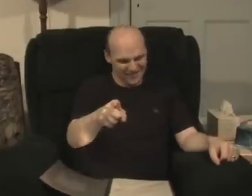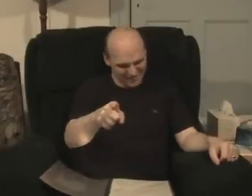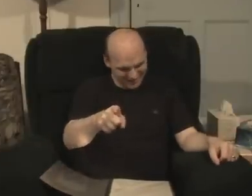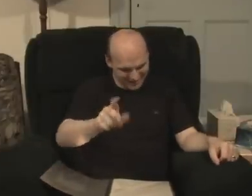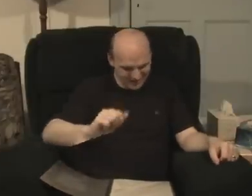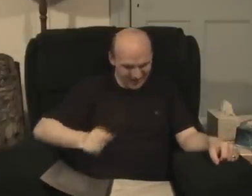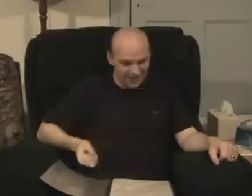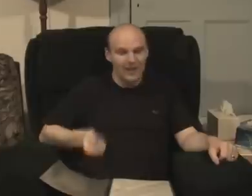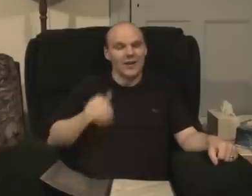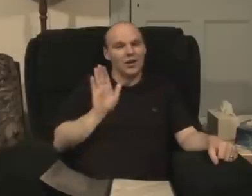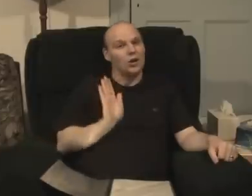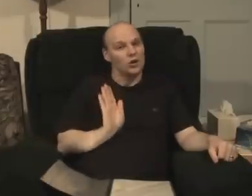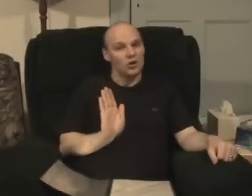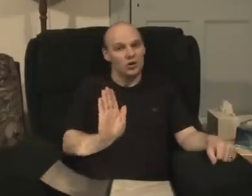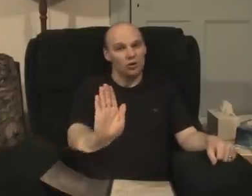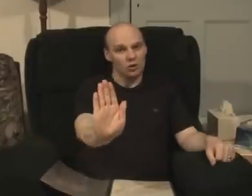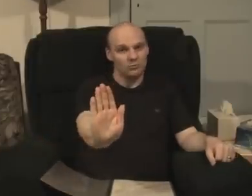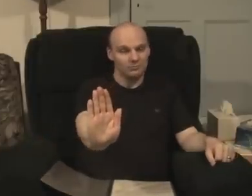easy, I like that one. Your,